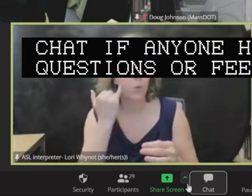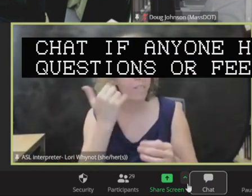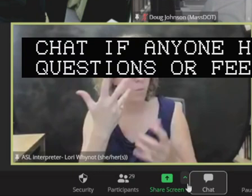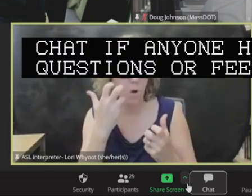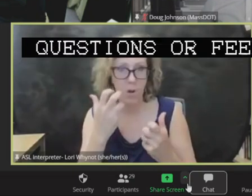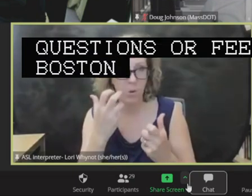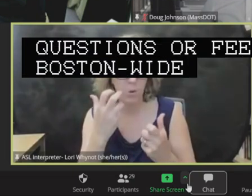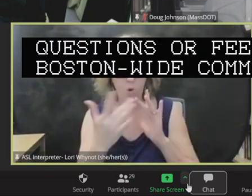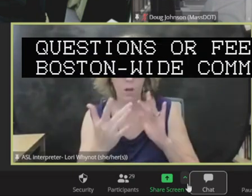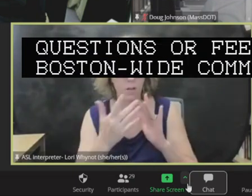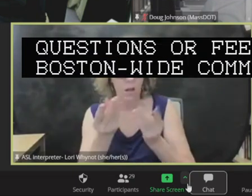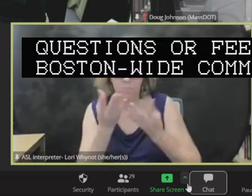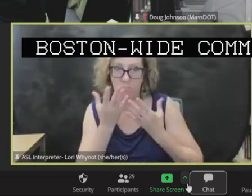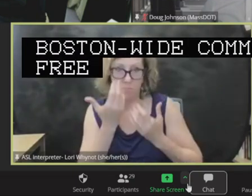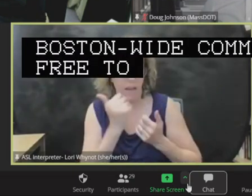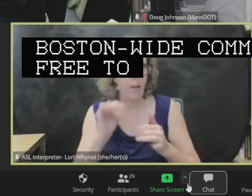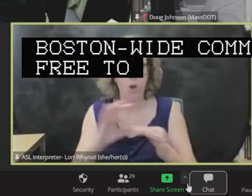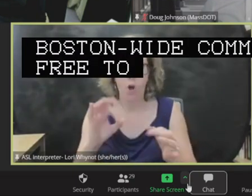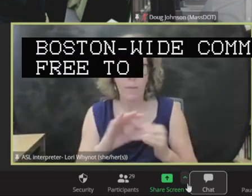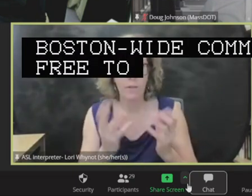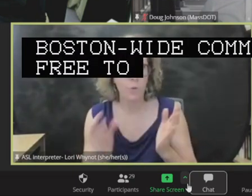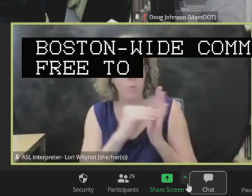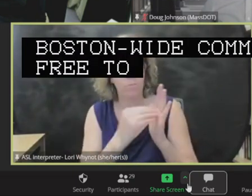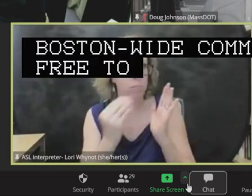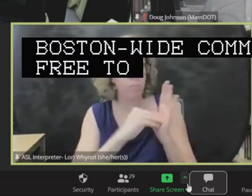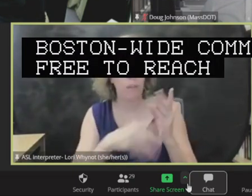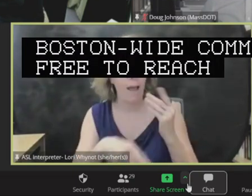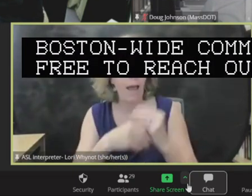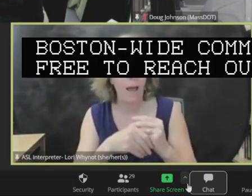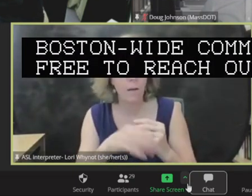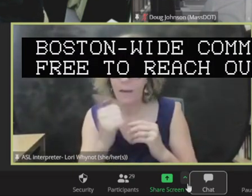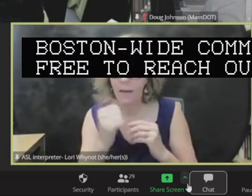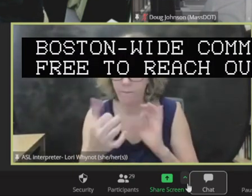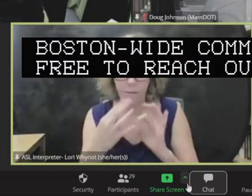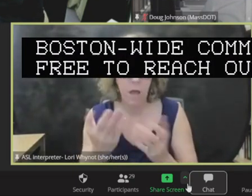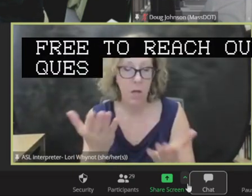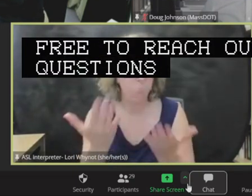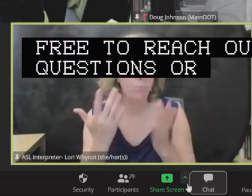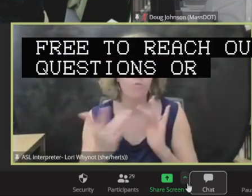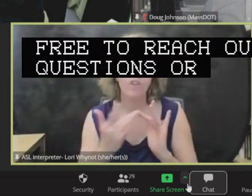to reach out and let me know if you have any questions or feedback. Thank you.